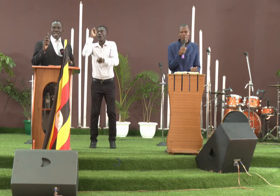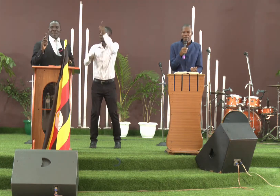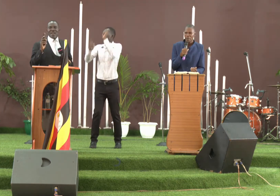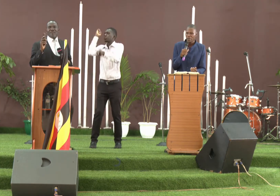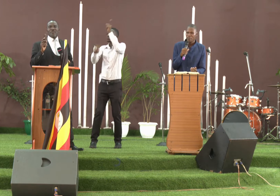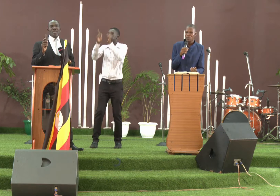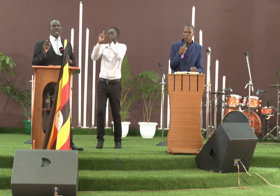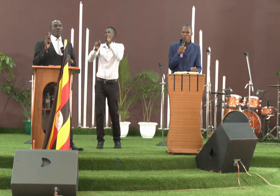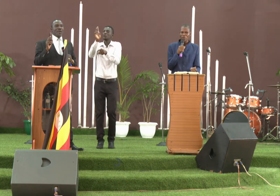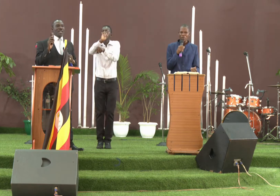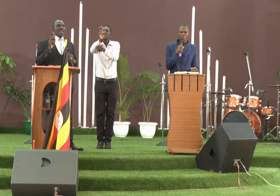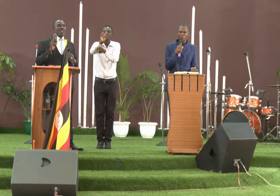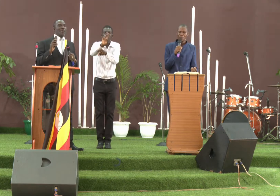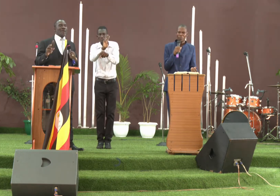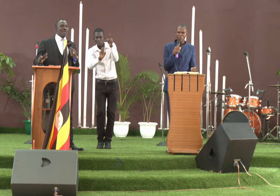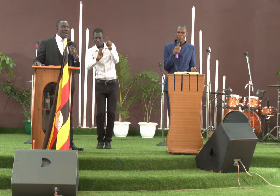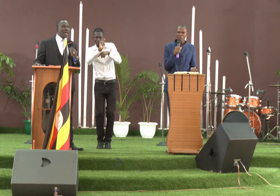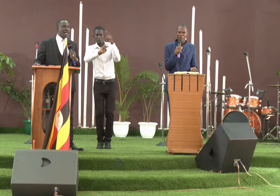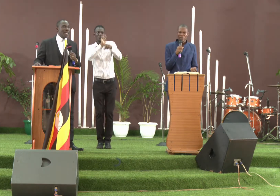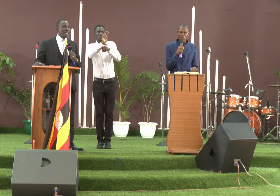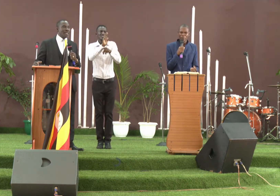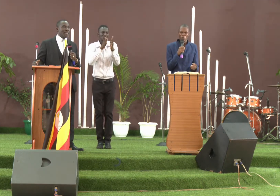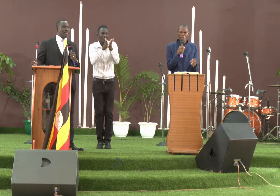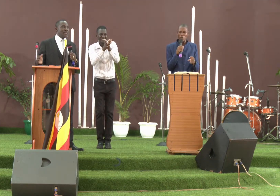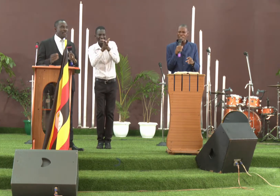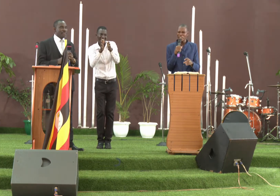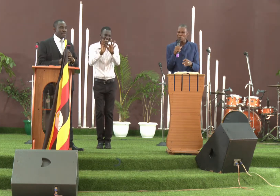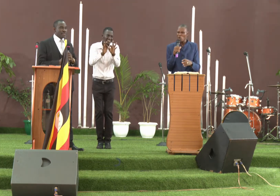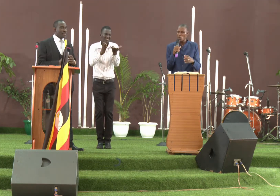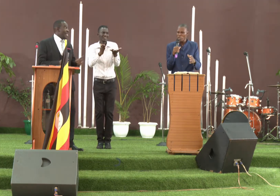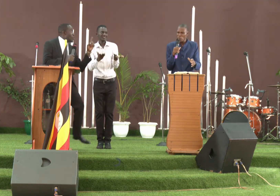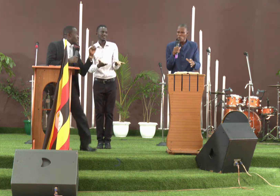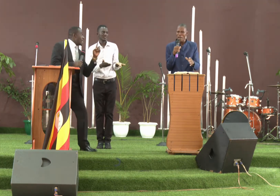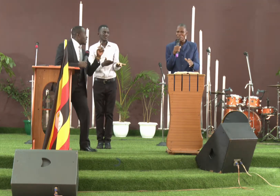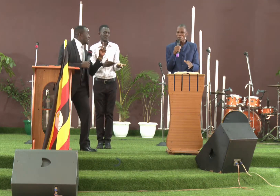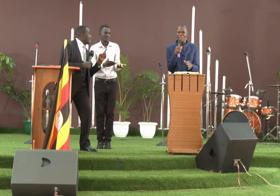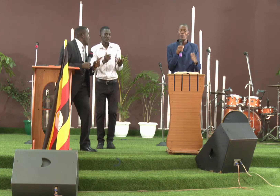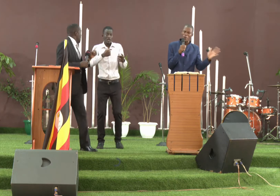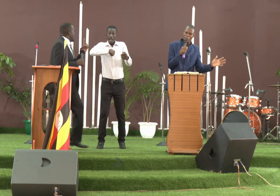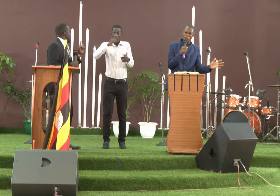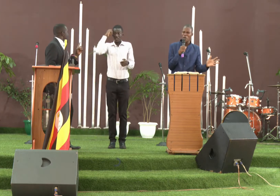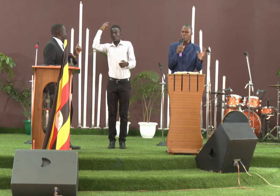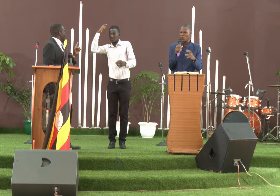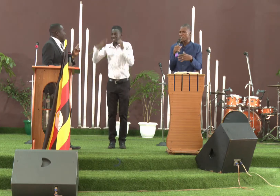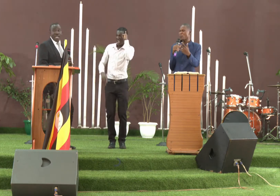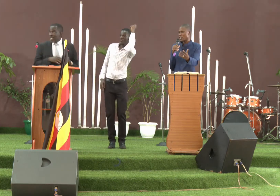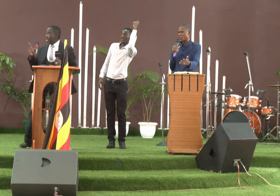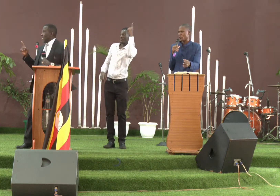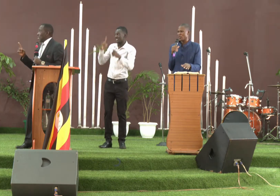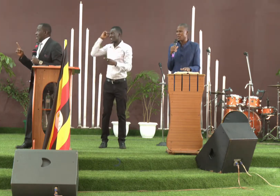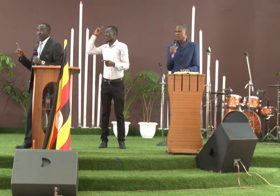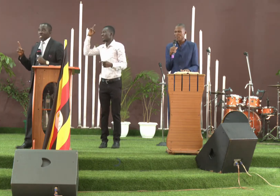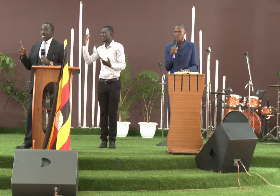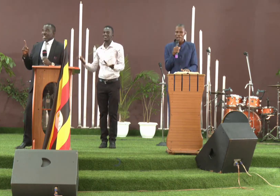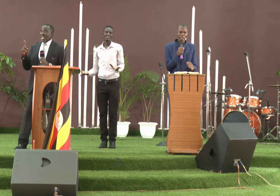mbana bimuenda baka vunule. Na wadoke nyini koka kulima. Even when you get a small dream, you run to 9 prophets to ask for